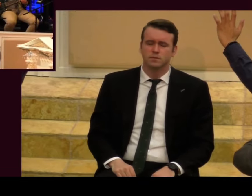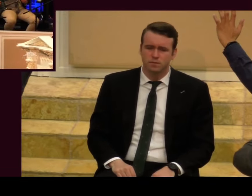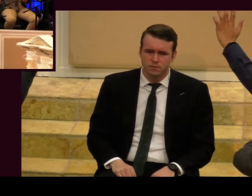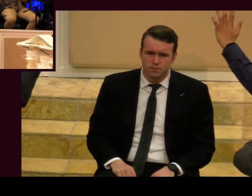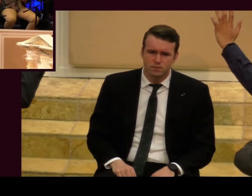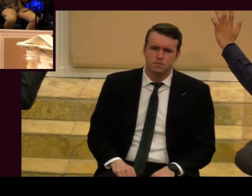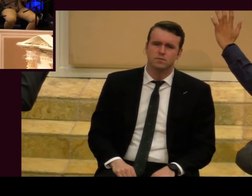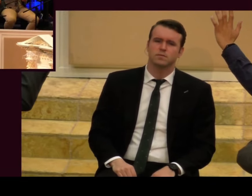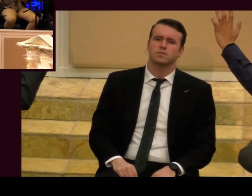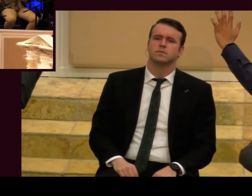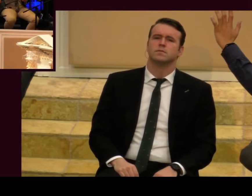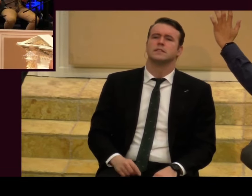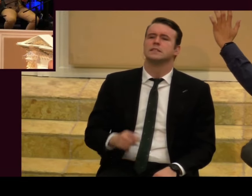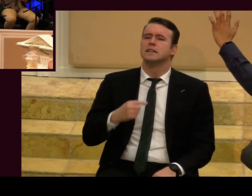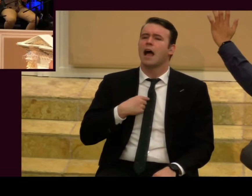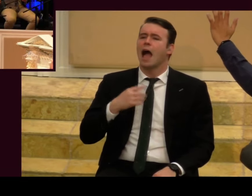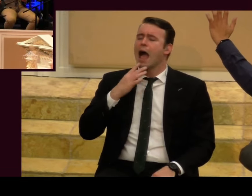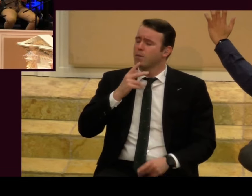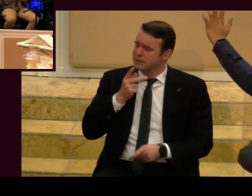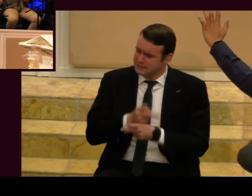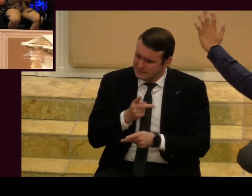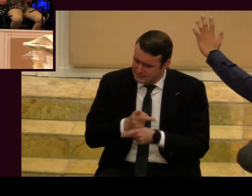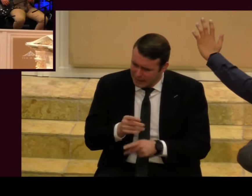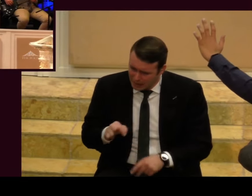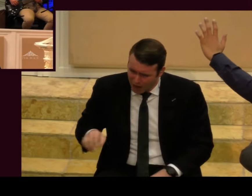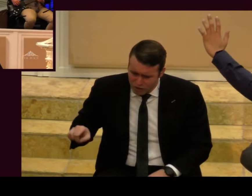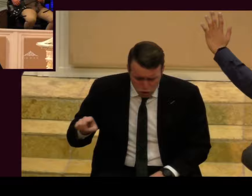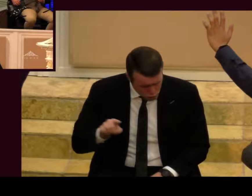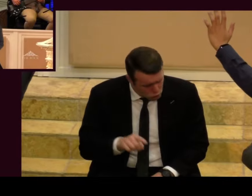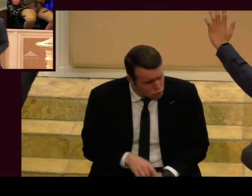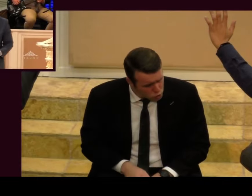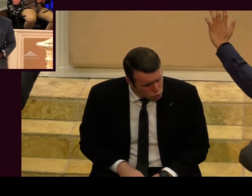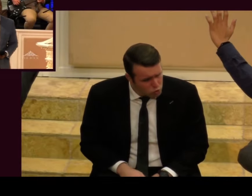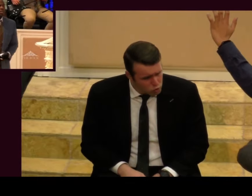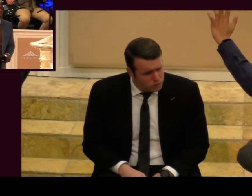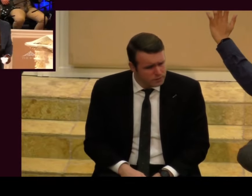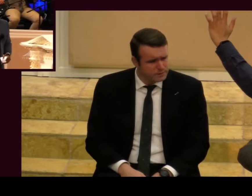Come on, mama. He said, I'm gonna take care of you.